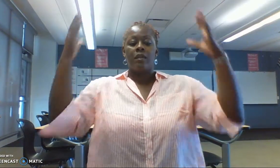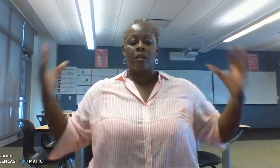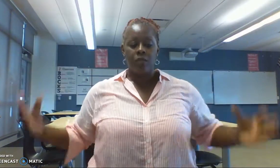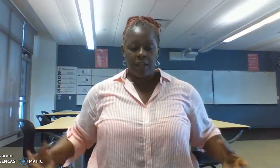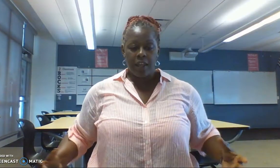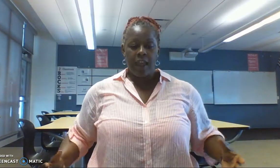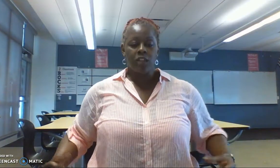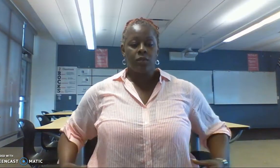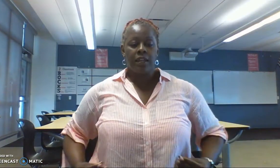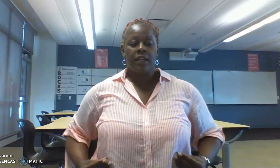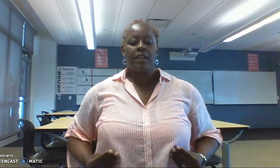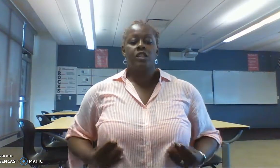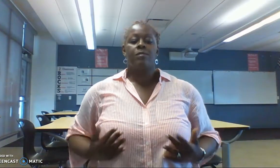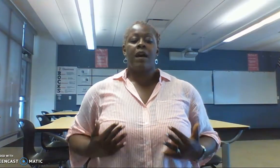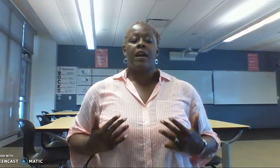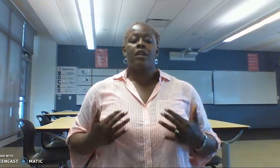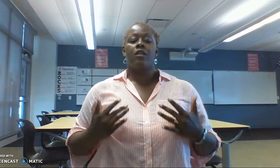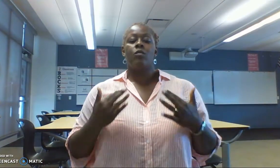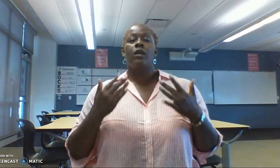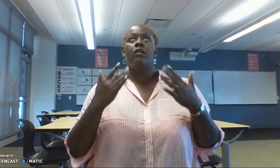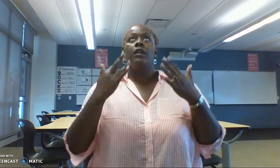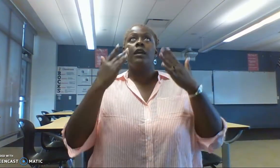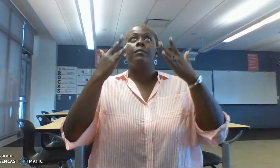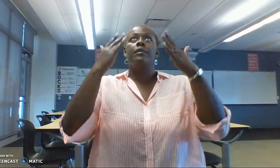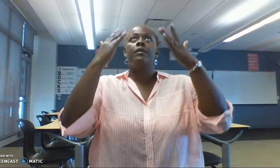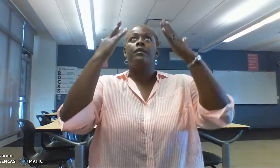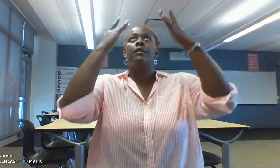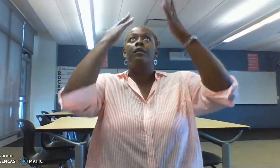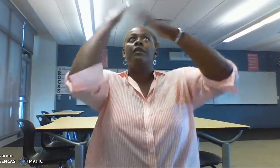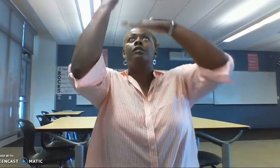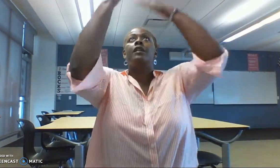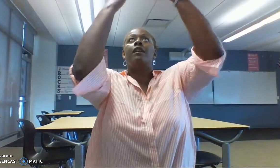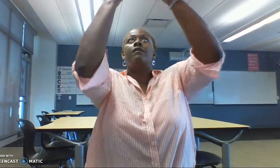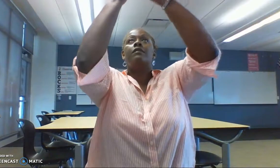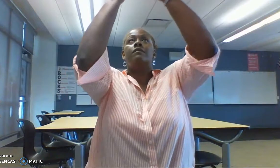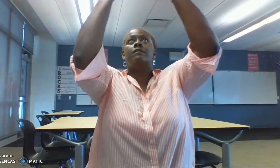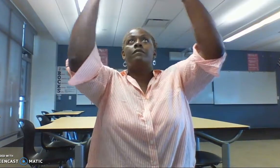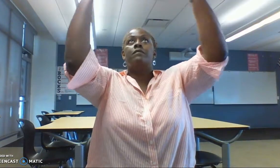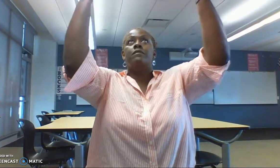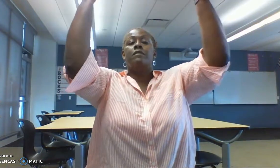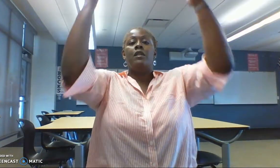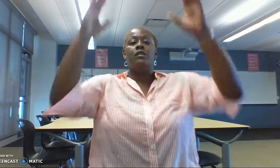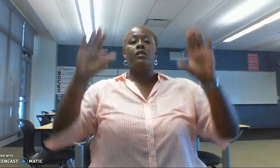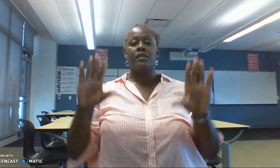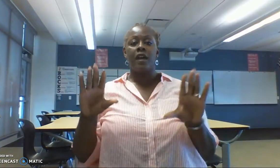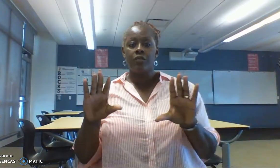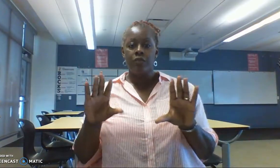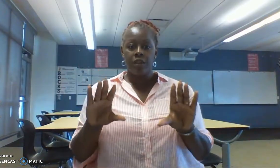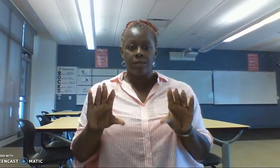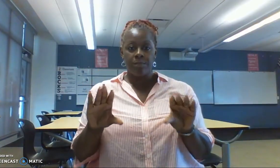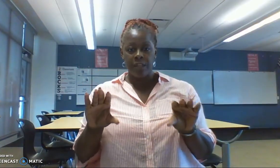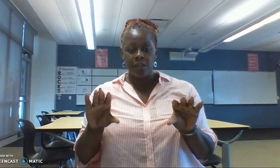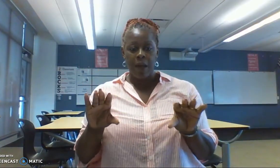We're saying actually inspire, wiggle up to heaven. So the sign for